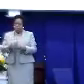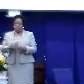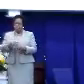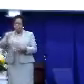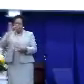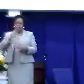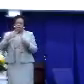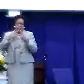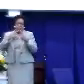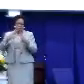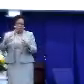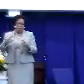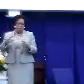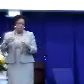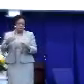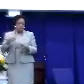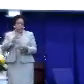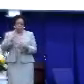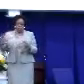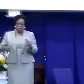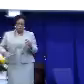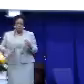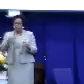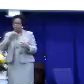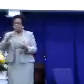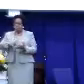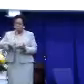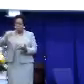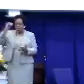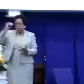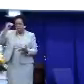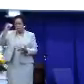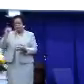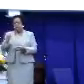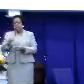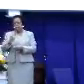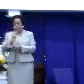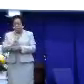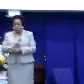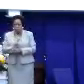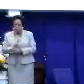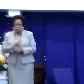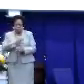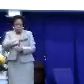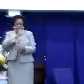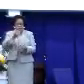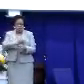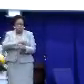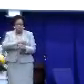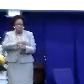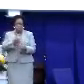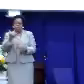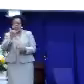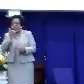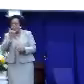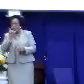said. Now, most Christians haven't learned how to use the power. So when you got power, you use it recklessly.